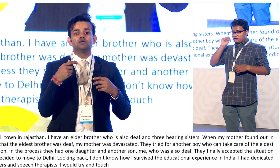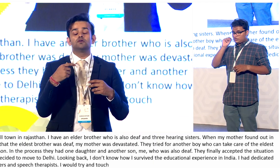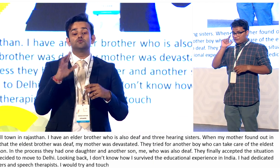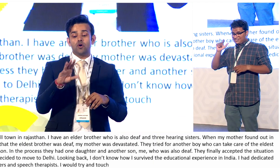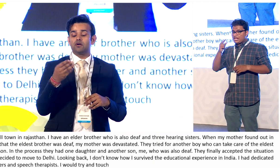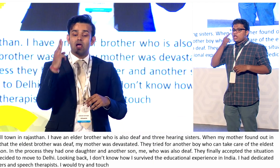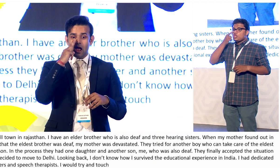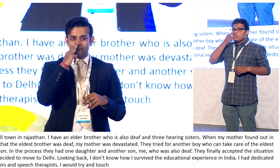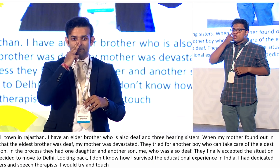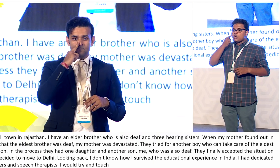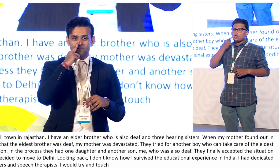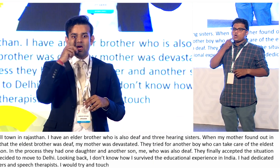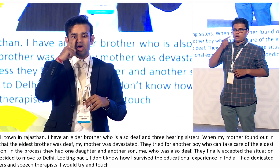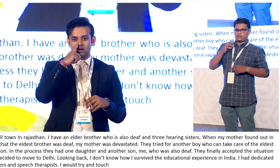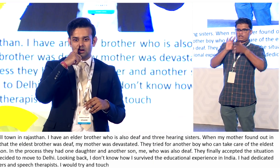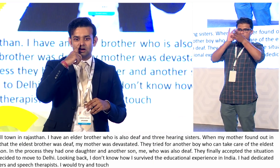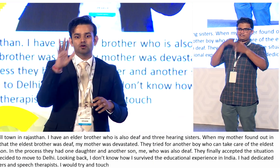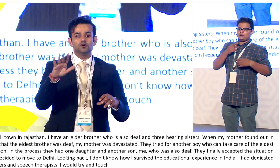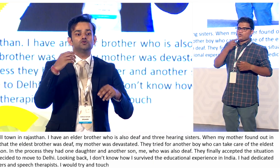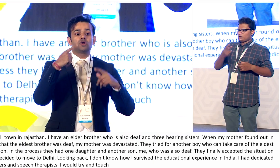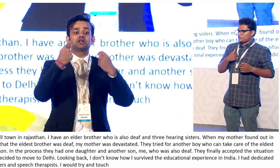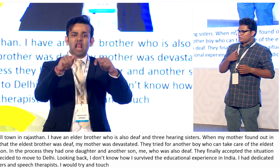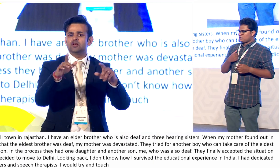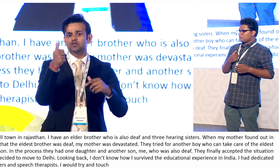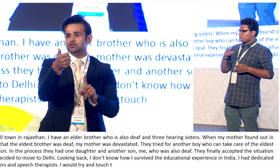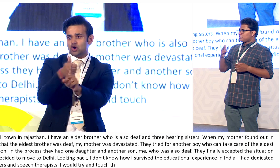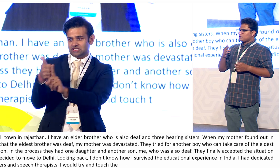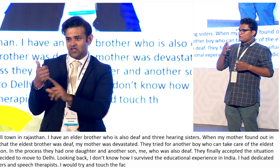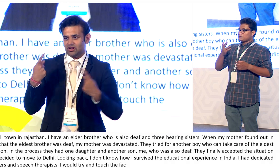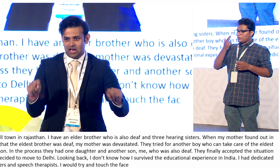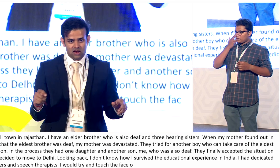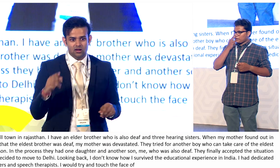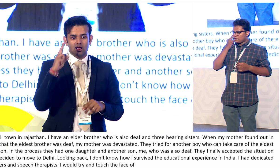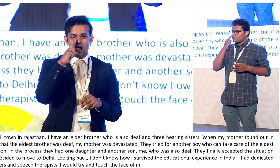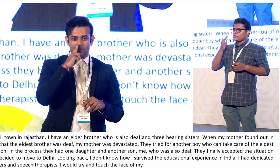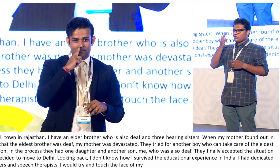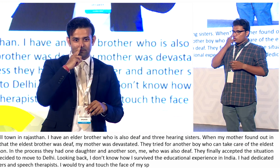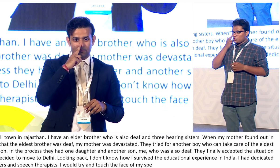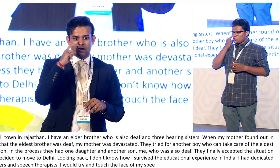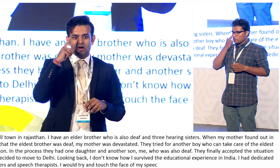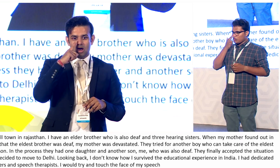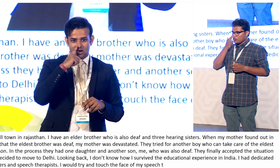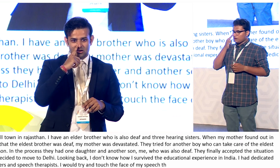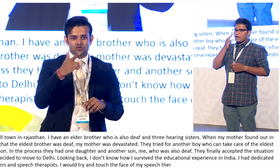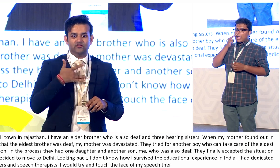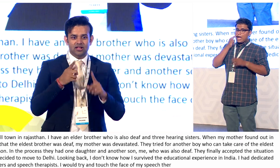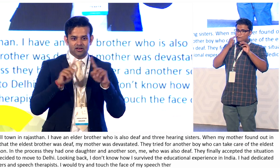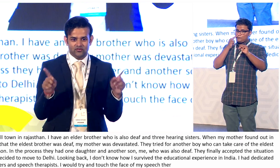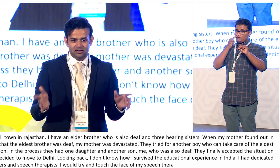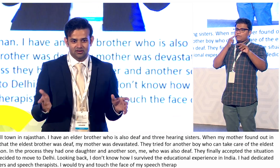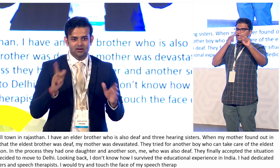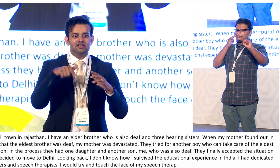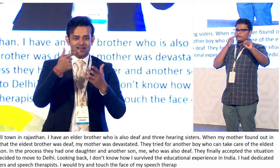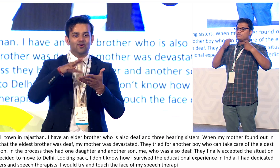nasal vowels, nasal letters. So if you put your fingers on your nose, go ahead and try. Take the letter M and